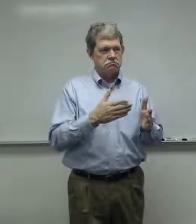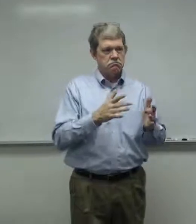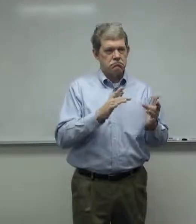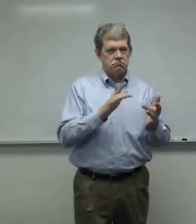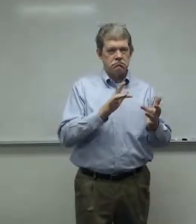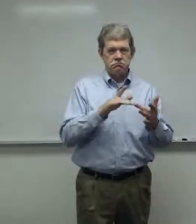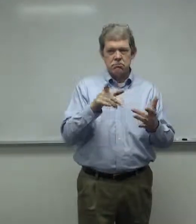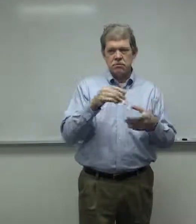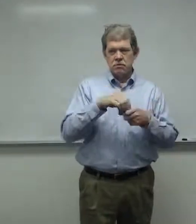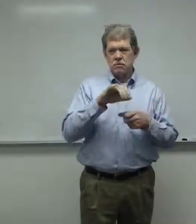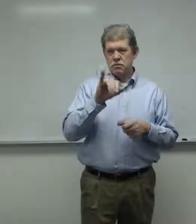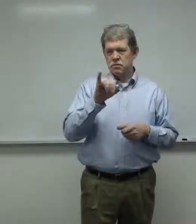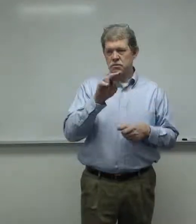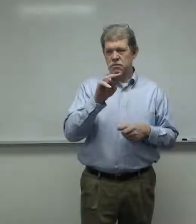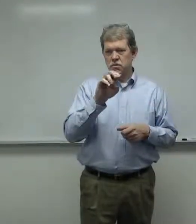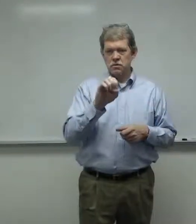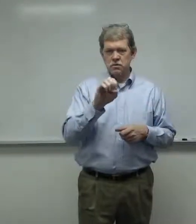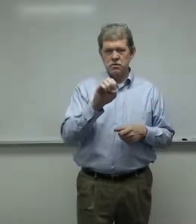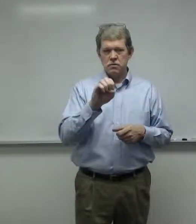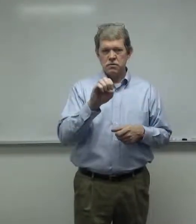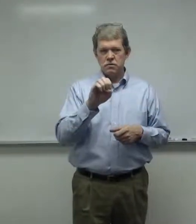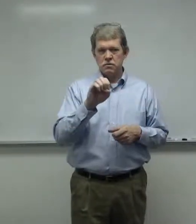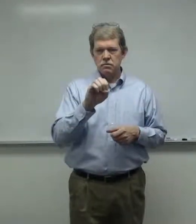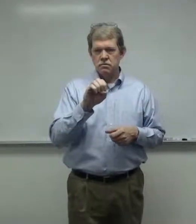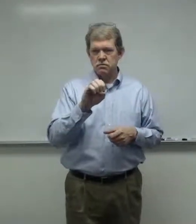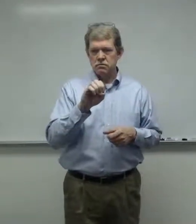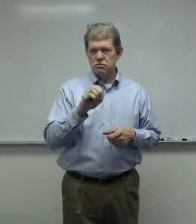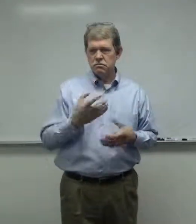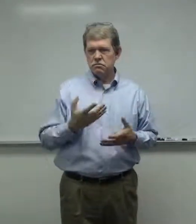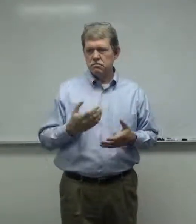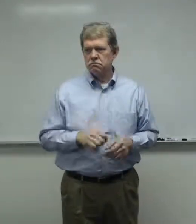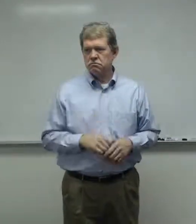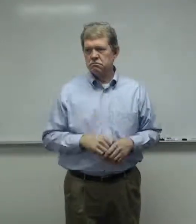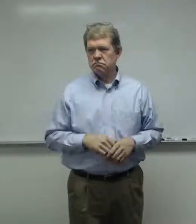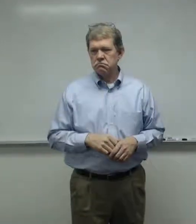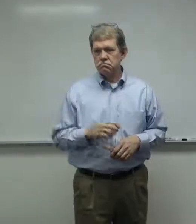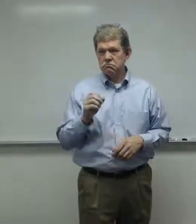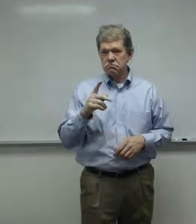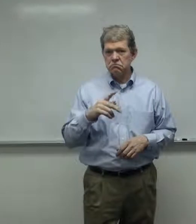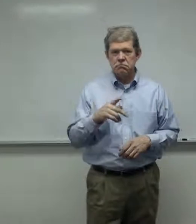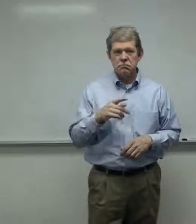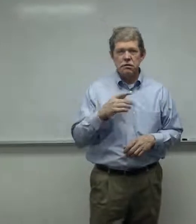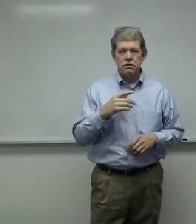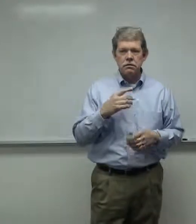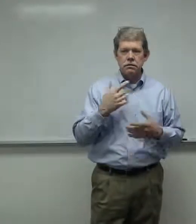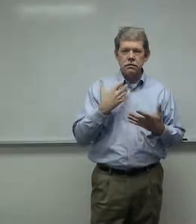So, but I would like for all of us to get together in June sometime.